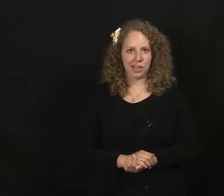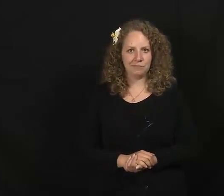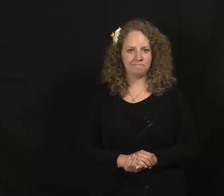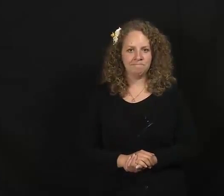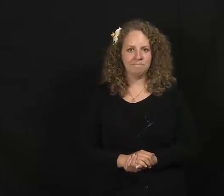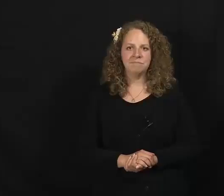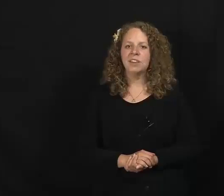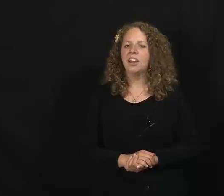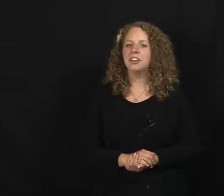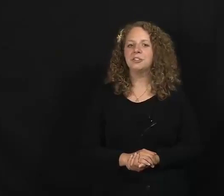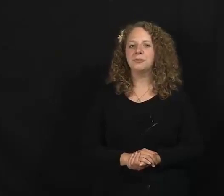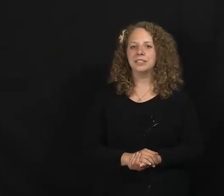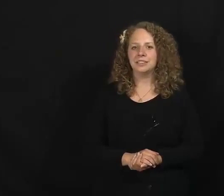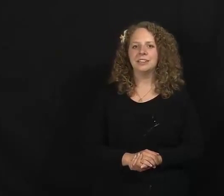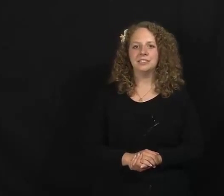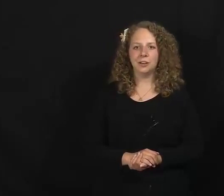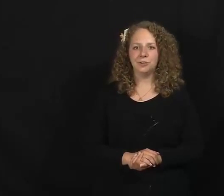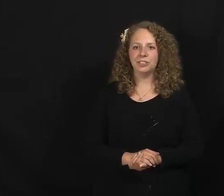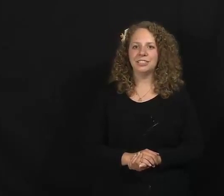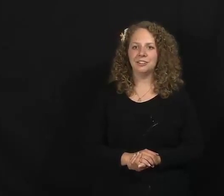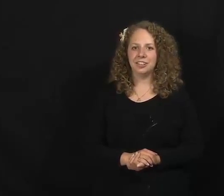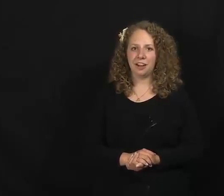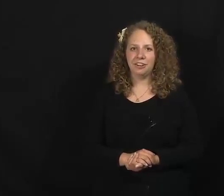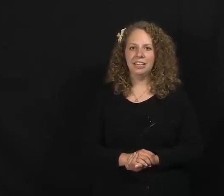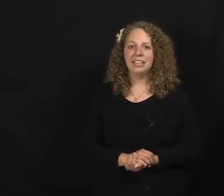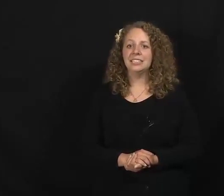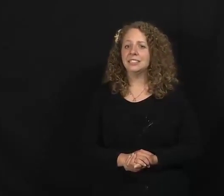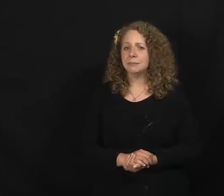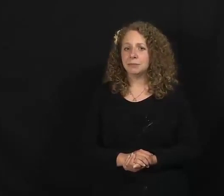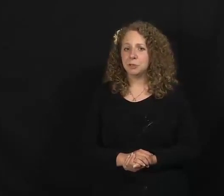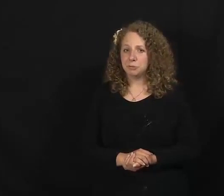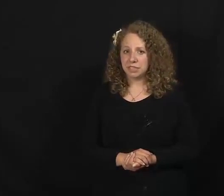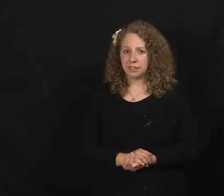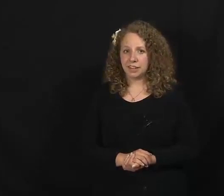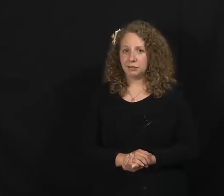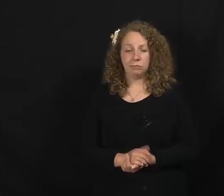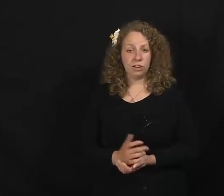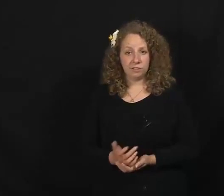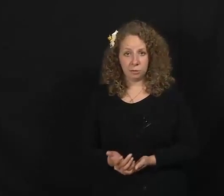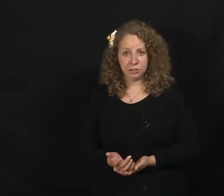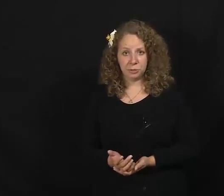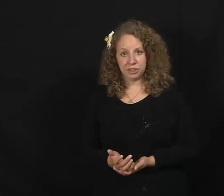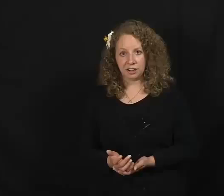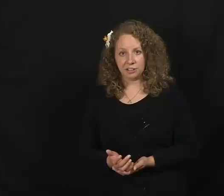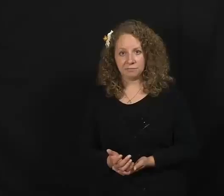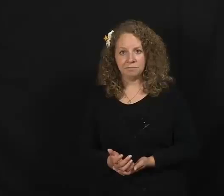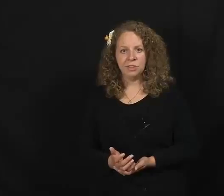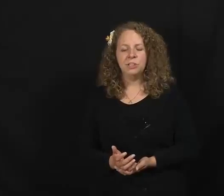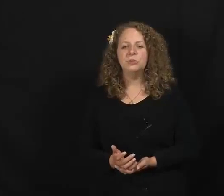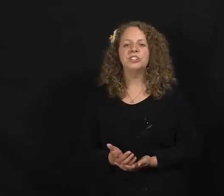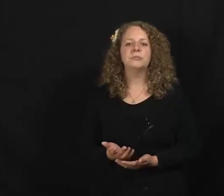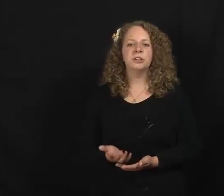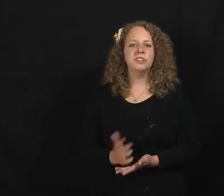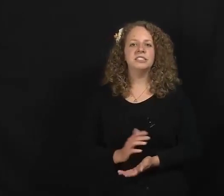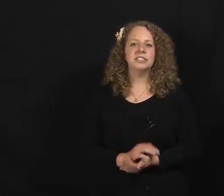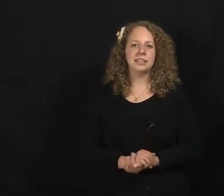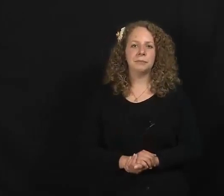said. Another reason it is helpful to sound it out is that sometimes you miss a letter or even multiple letters. Using our previous